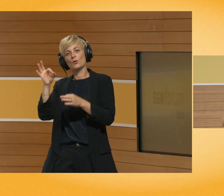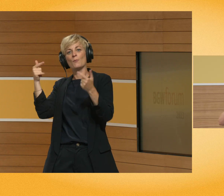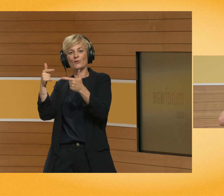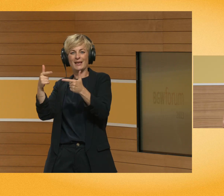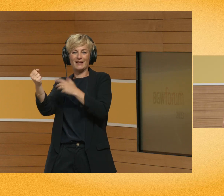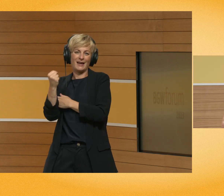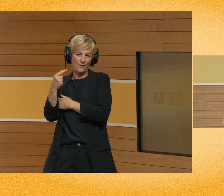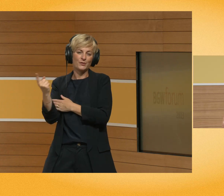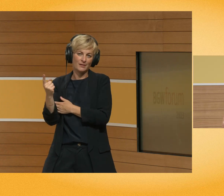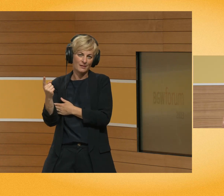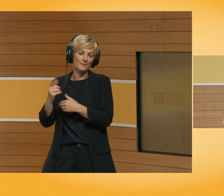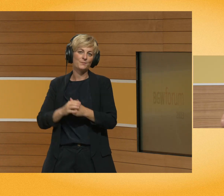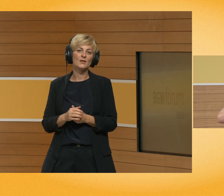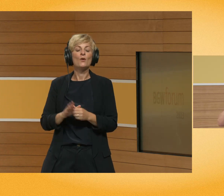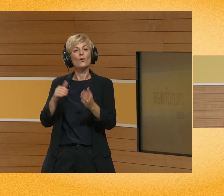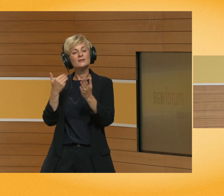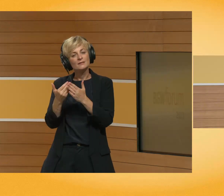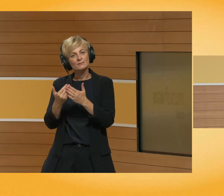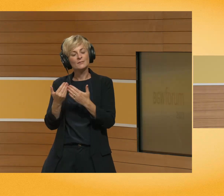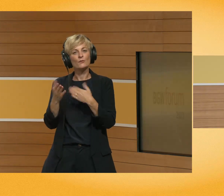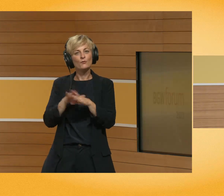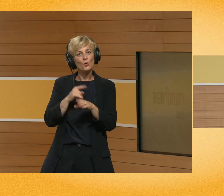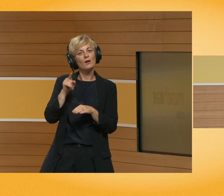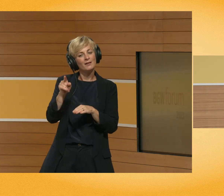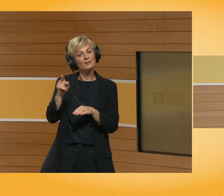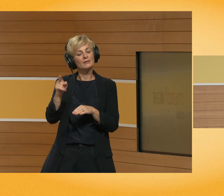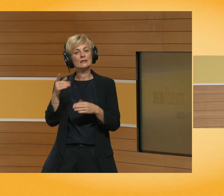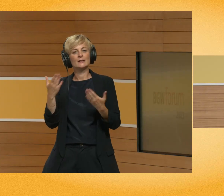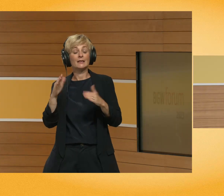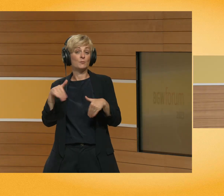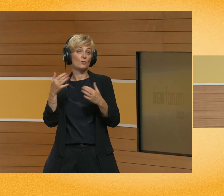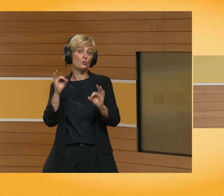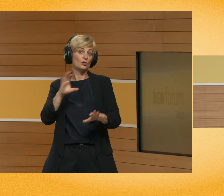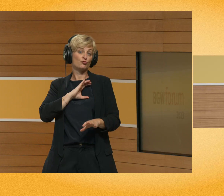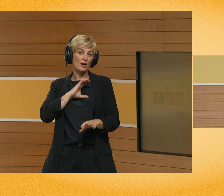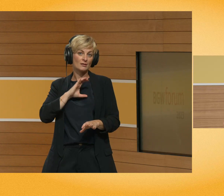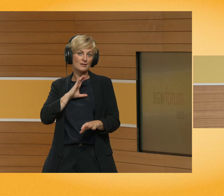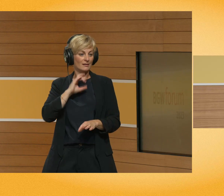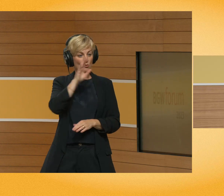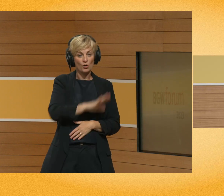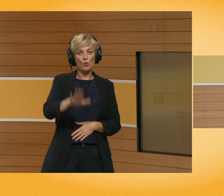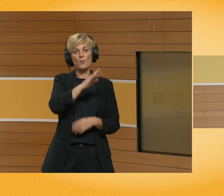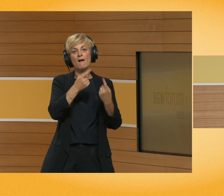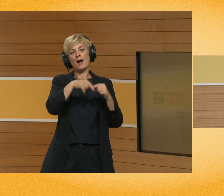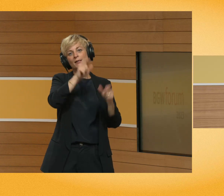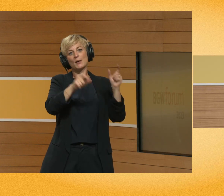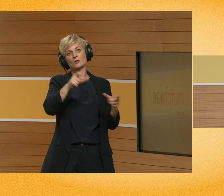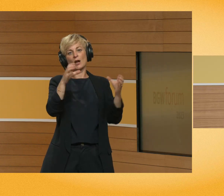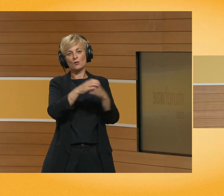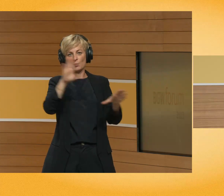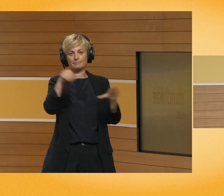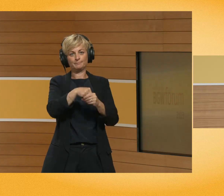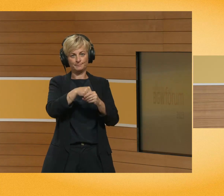for sort of a wider incorporation of staff within a European context.